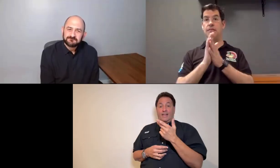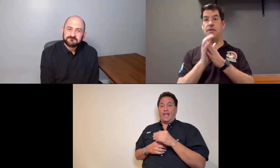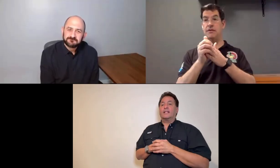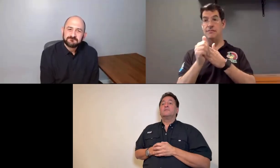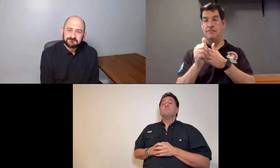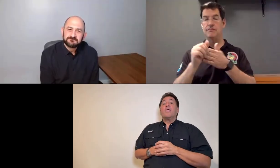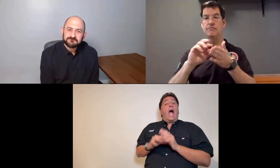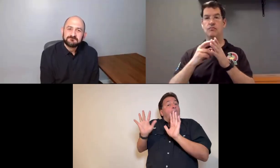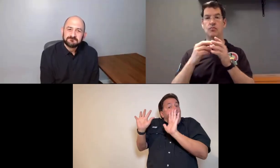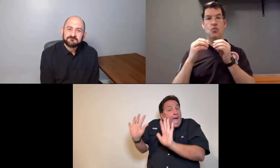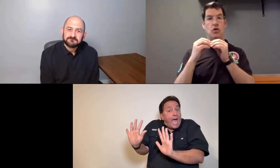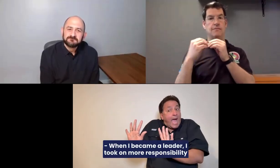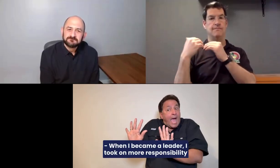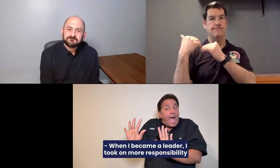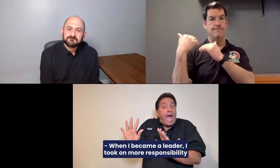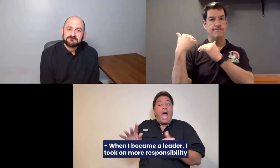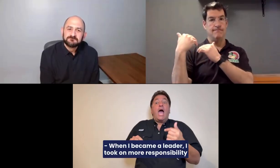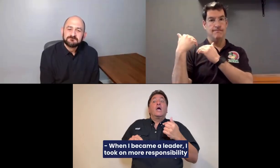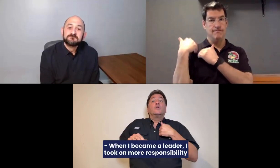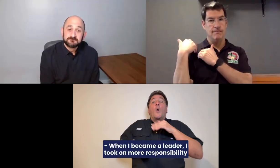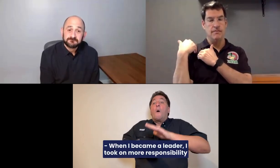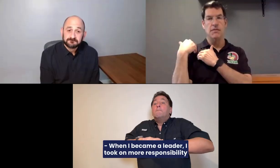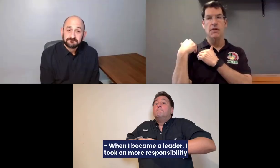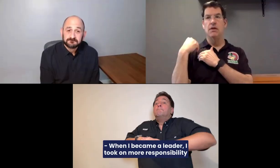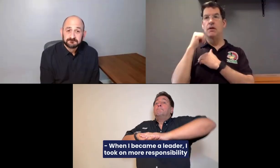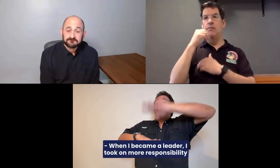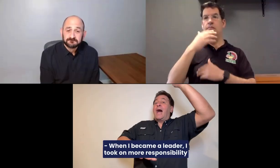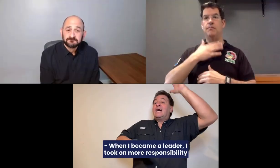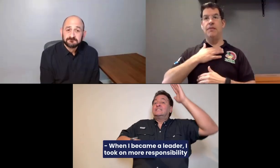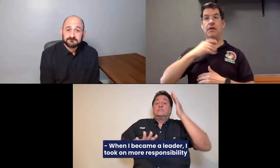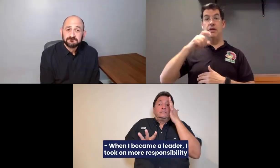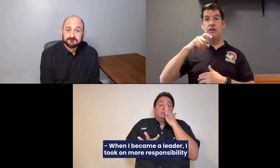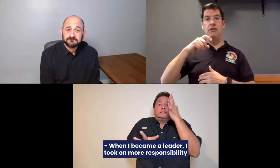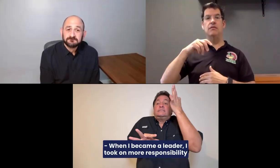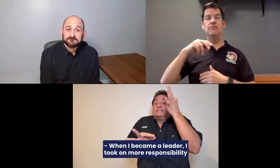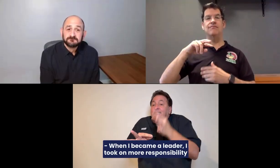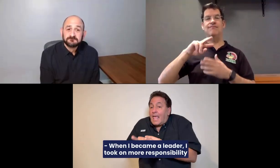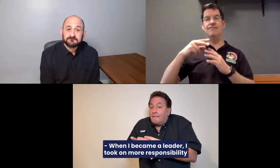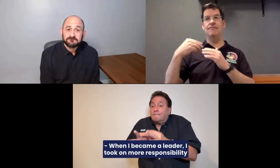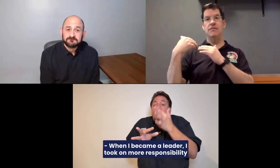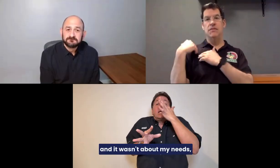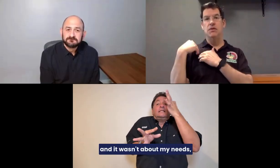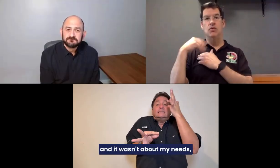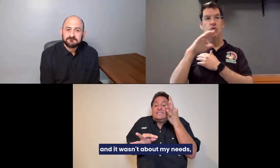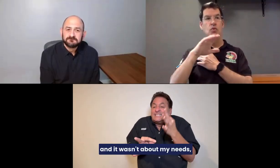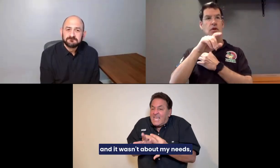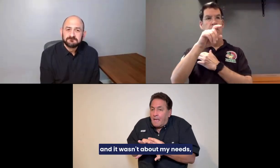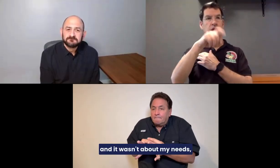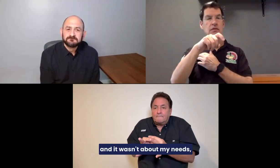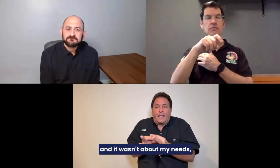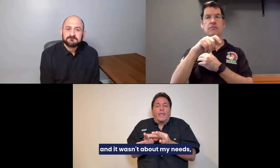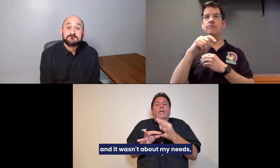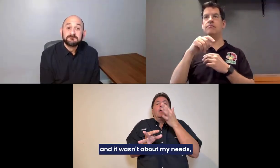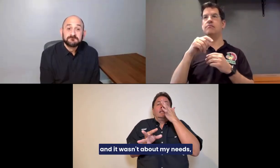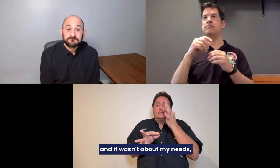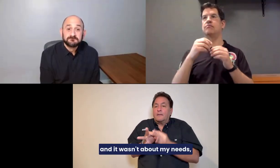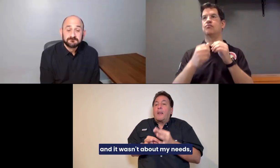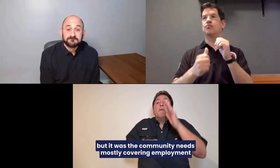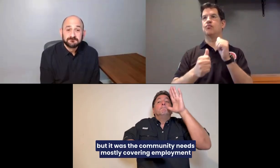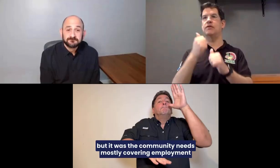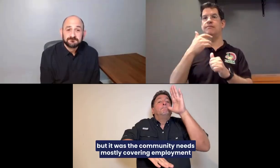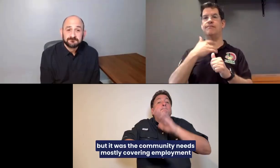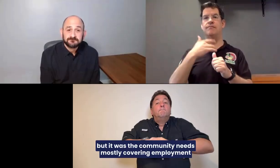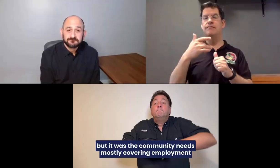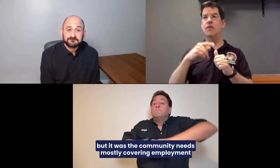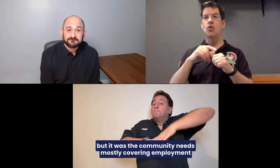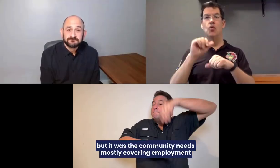like? When I became a leader, I took on more responsibility, and it wasn't about my needs, but